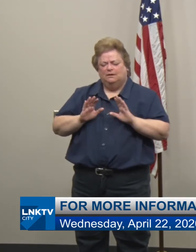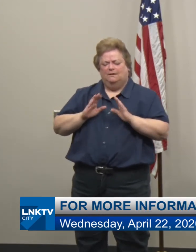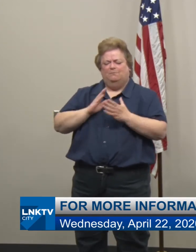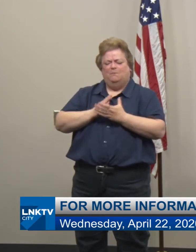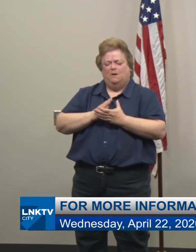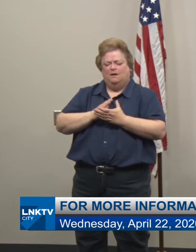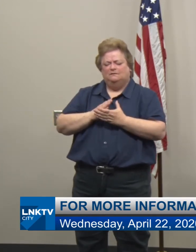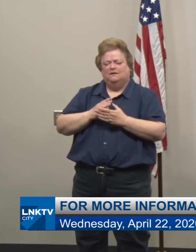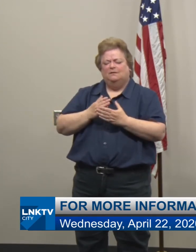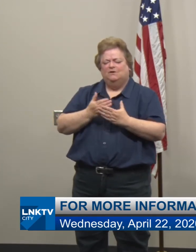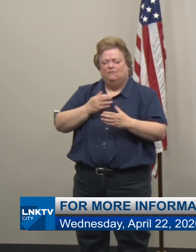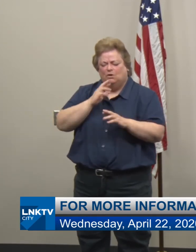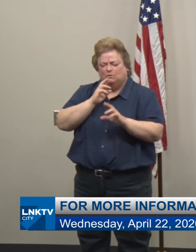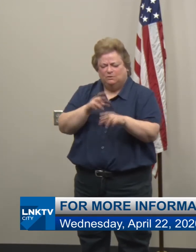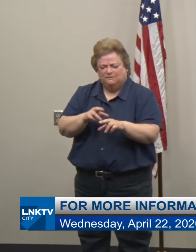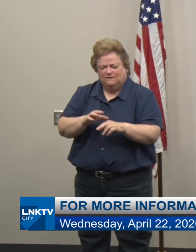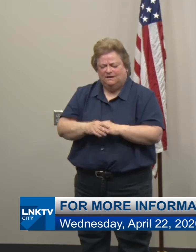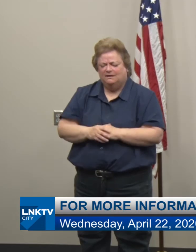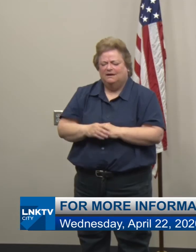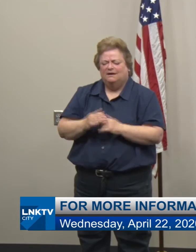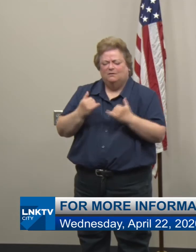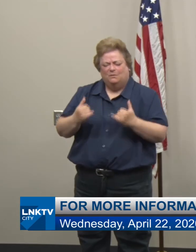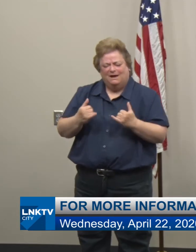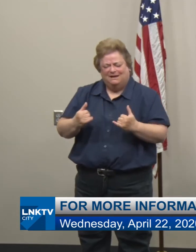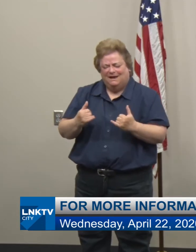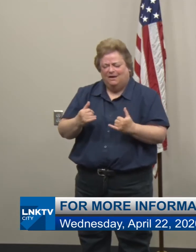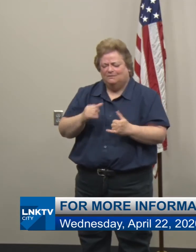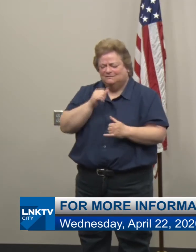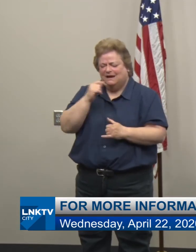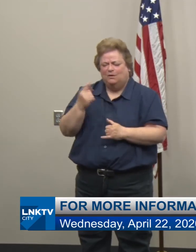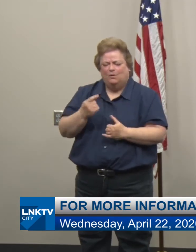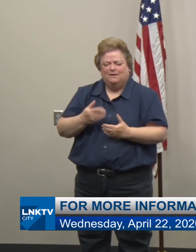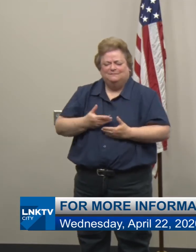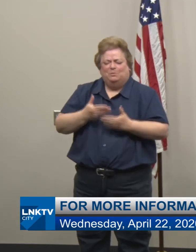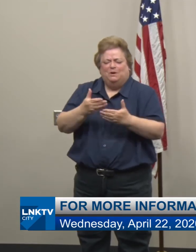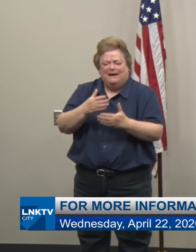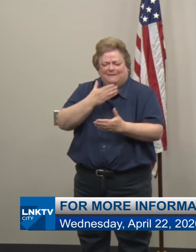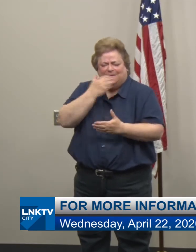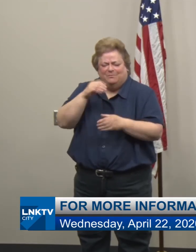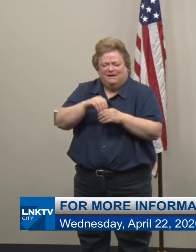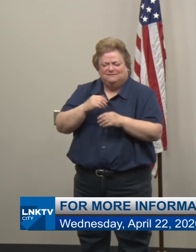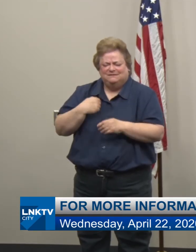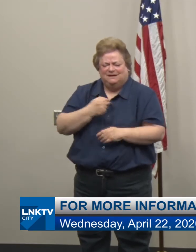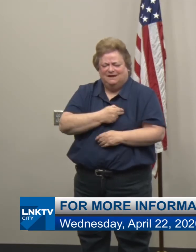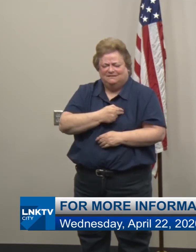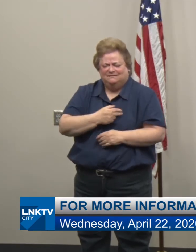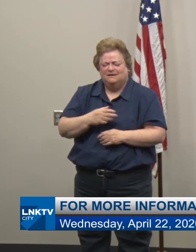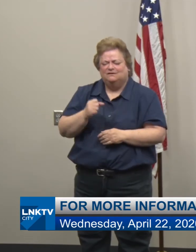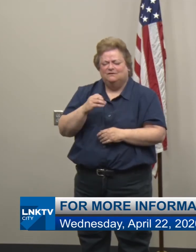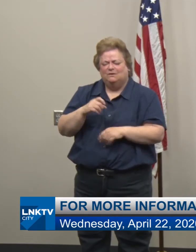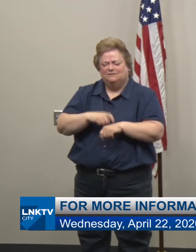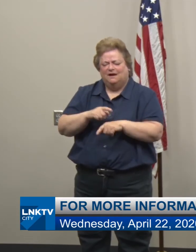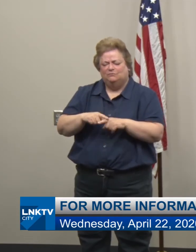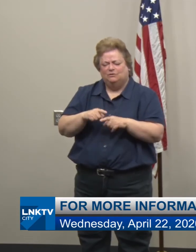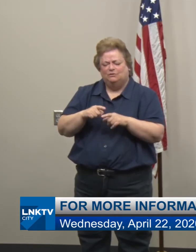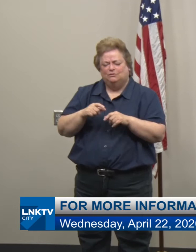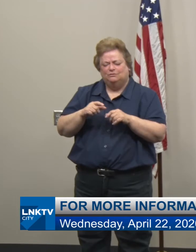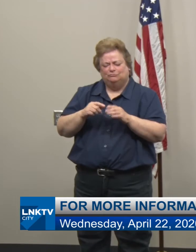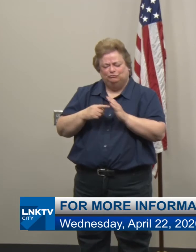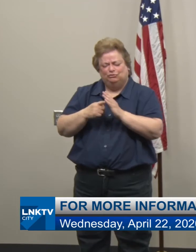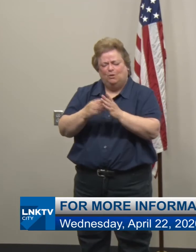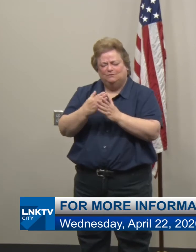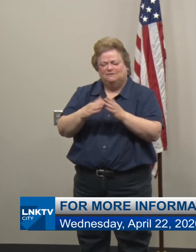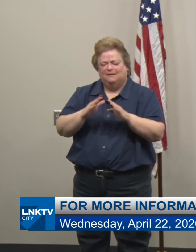this situation does not always bring out the best in us, and we each need to show each other some grace during this time. Along those